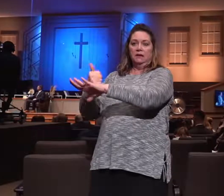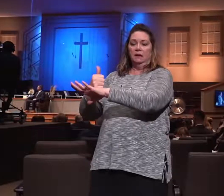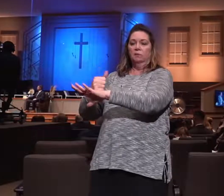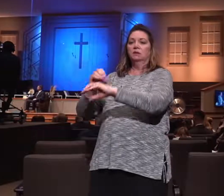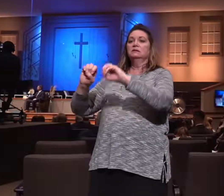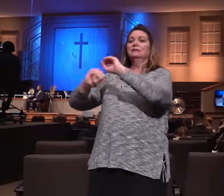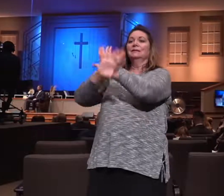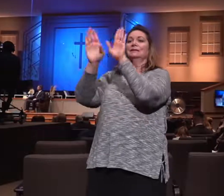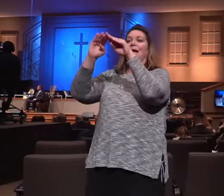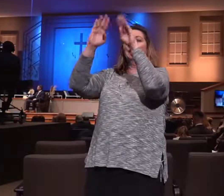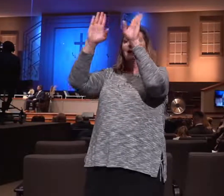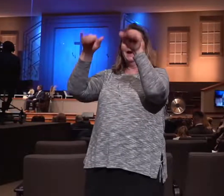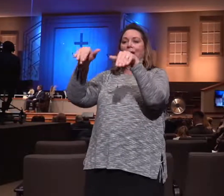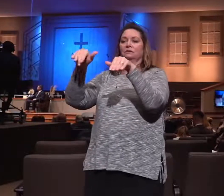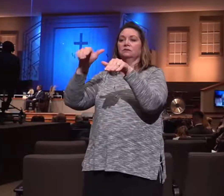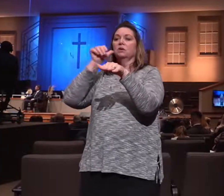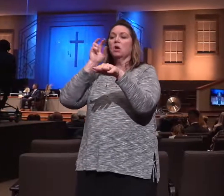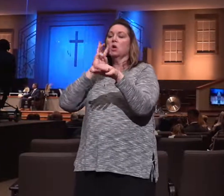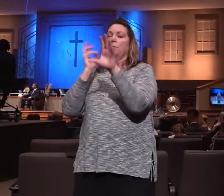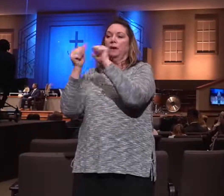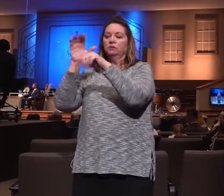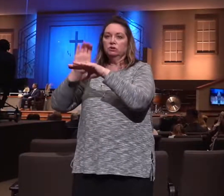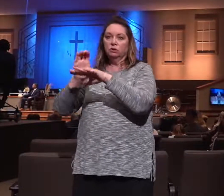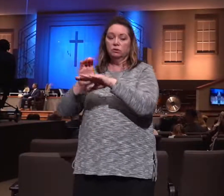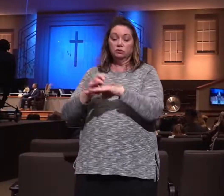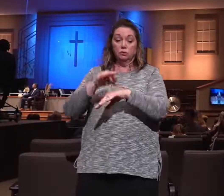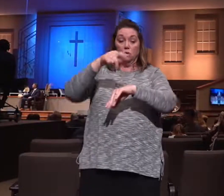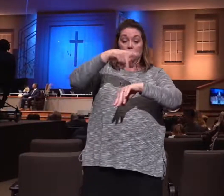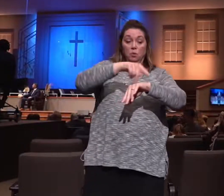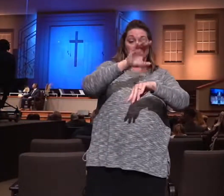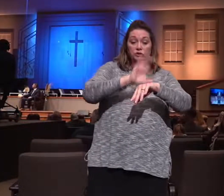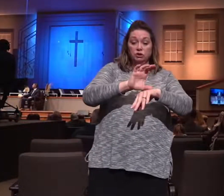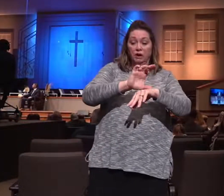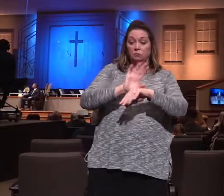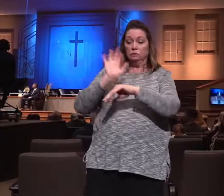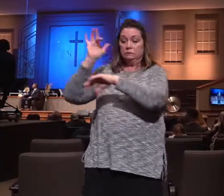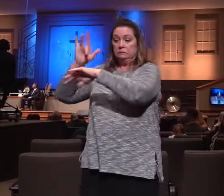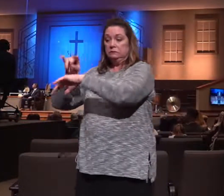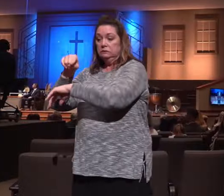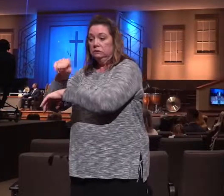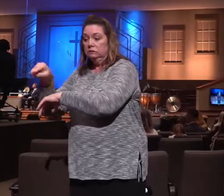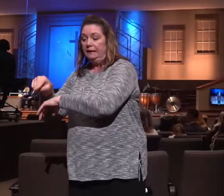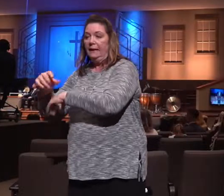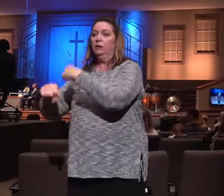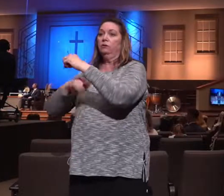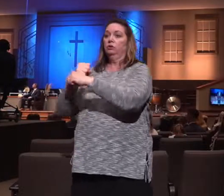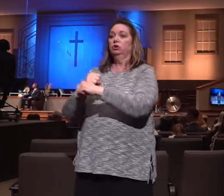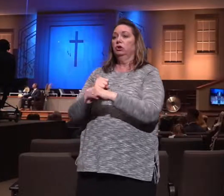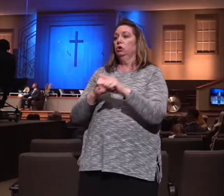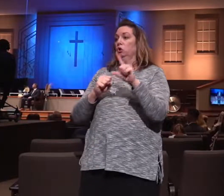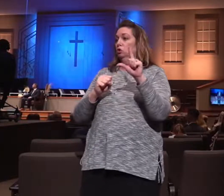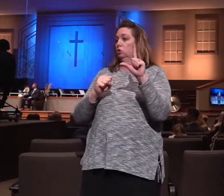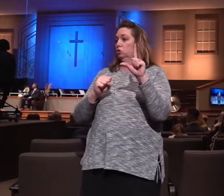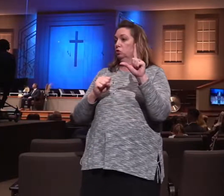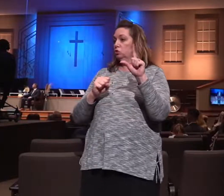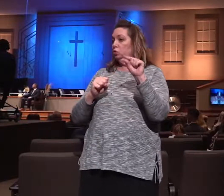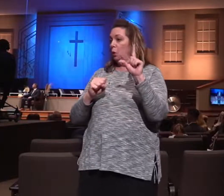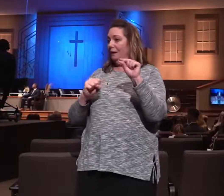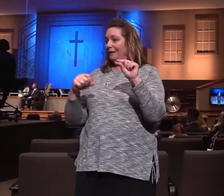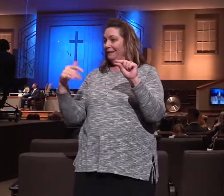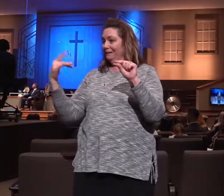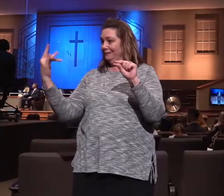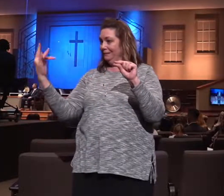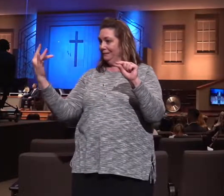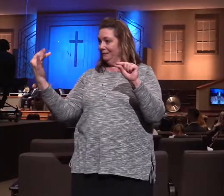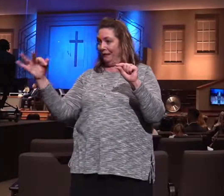of Christchurch. Pastor Chapel came down in 2019 to oversee that chartering service. We had a wonderful week